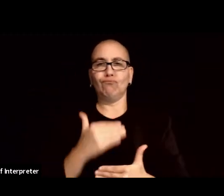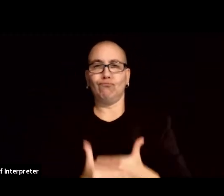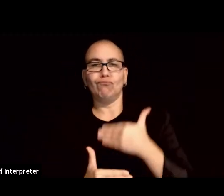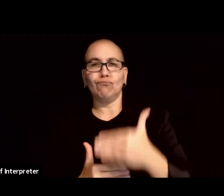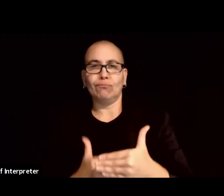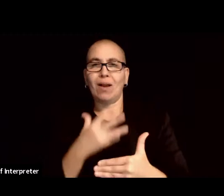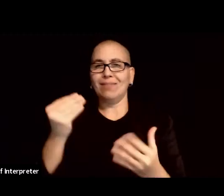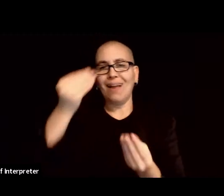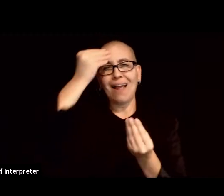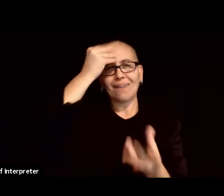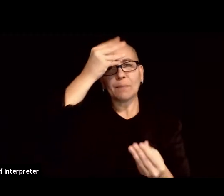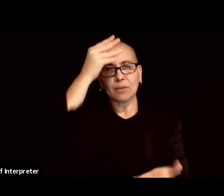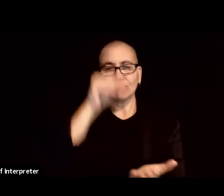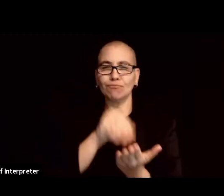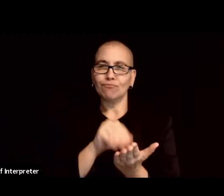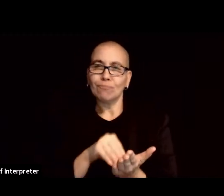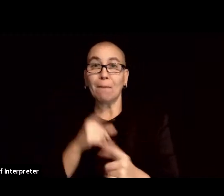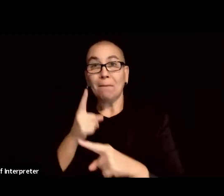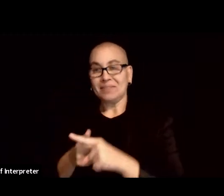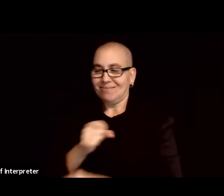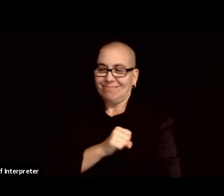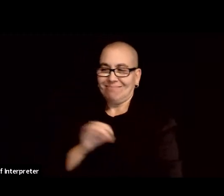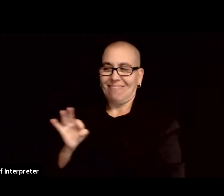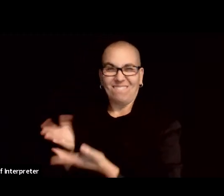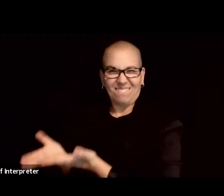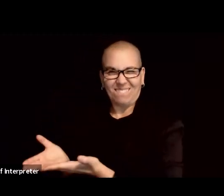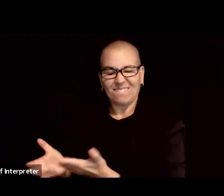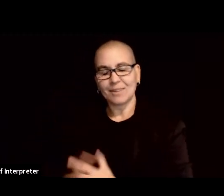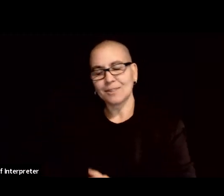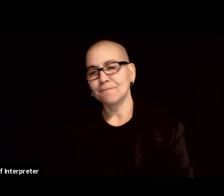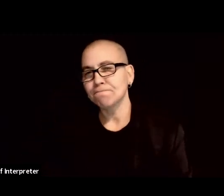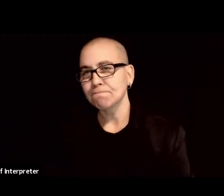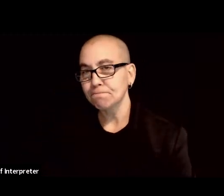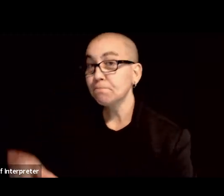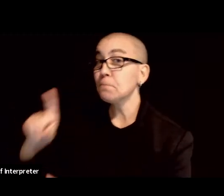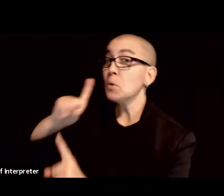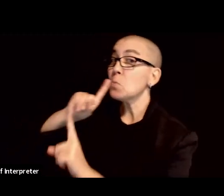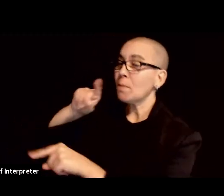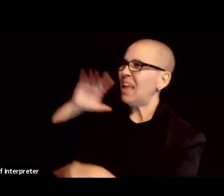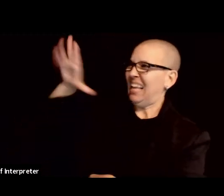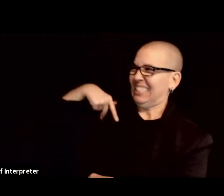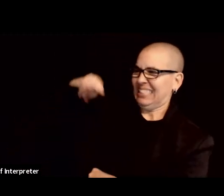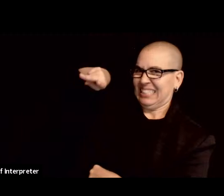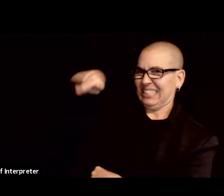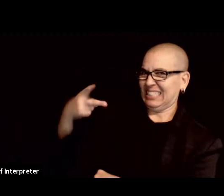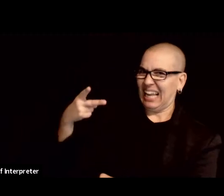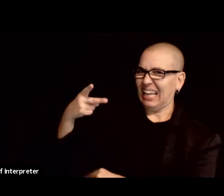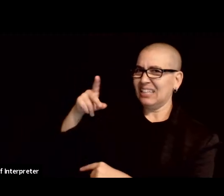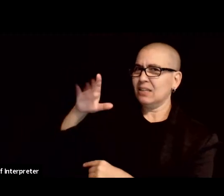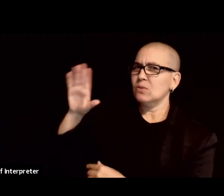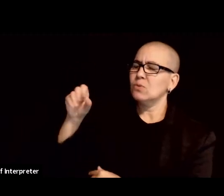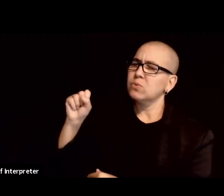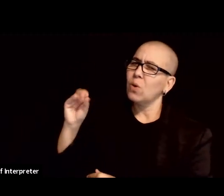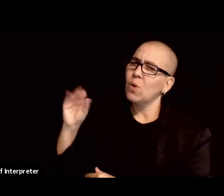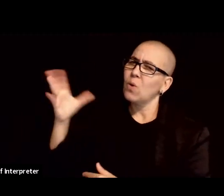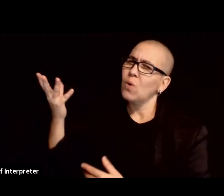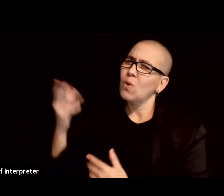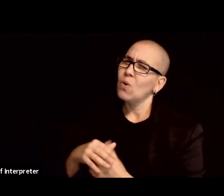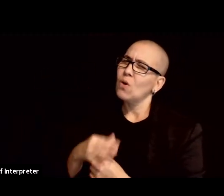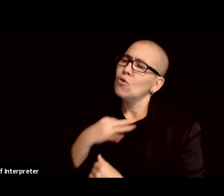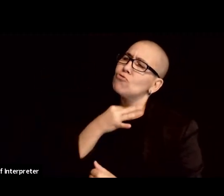Thanks. Is there any way you can ballpark the number of folks that are working to do this type of work, this type of research?